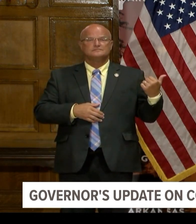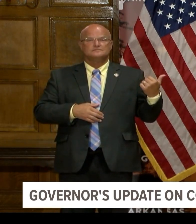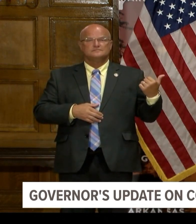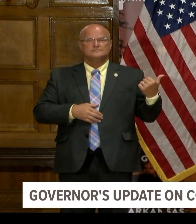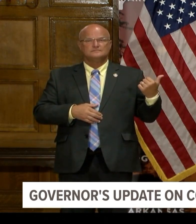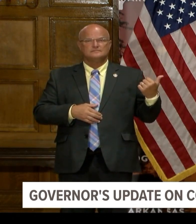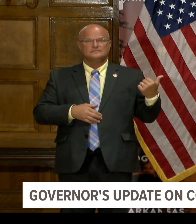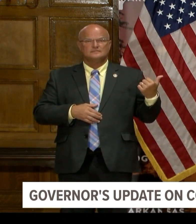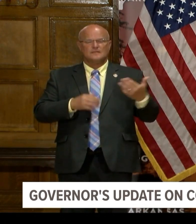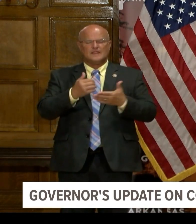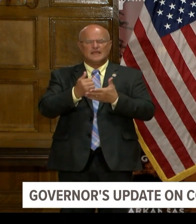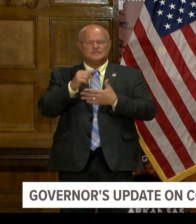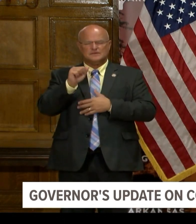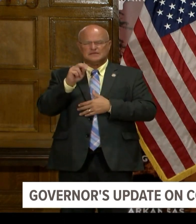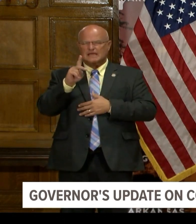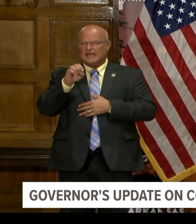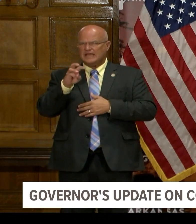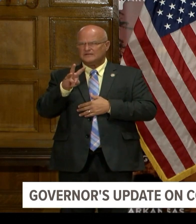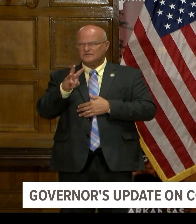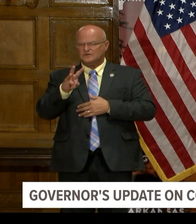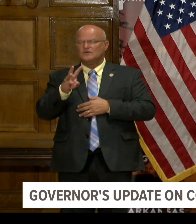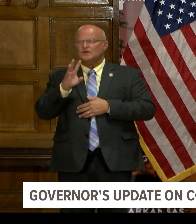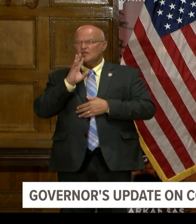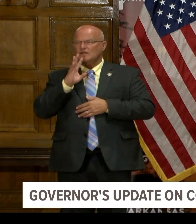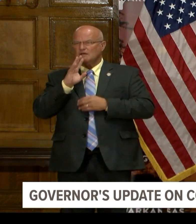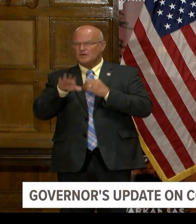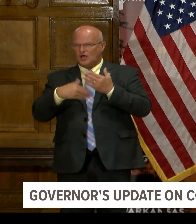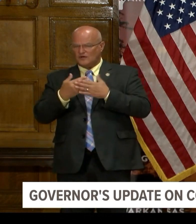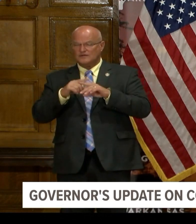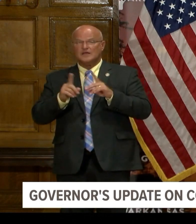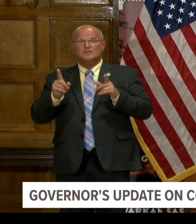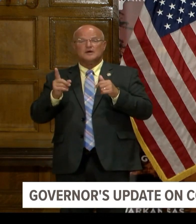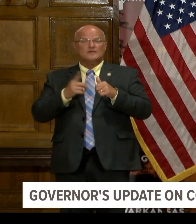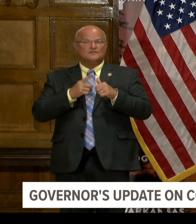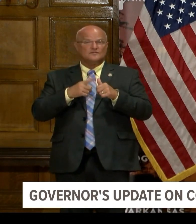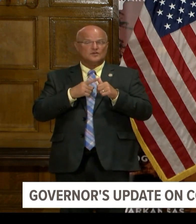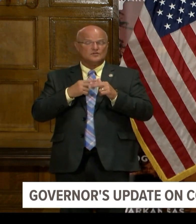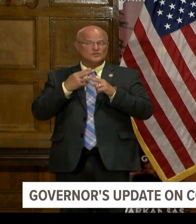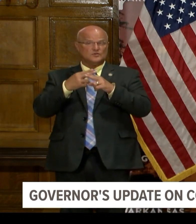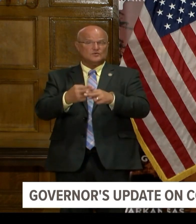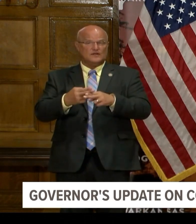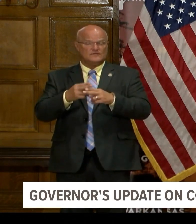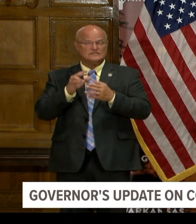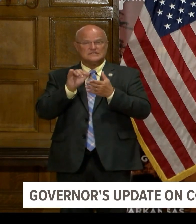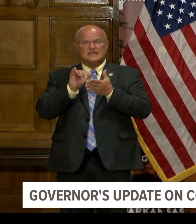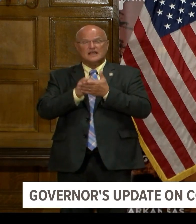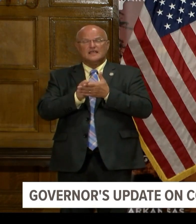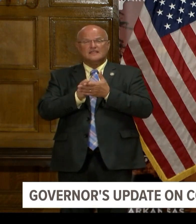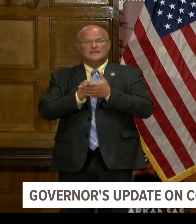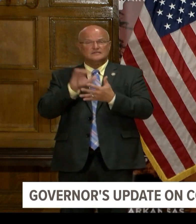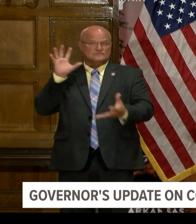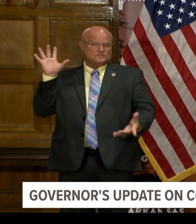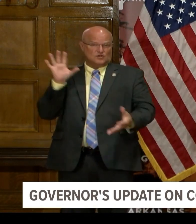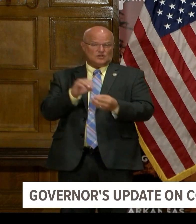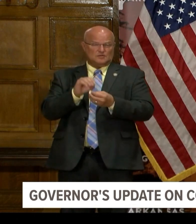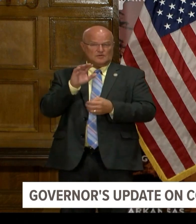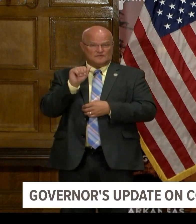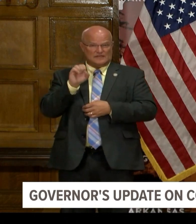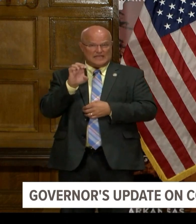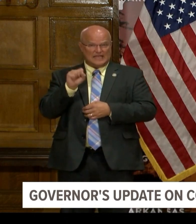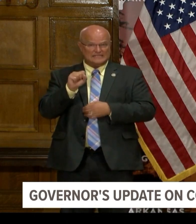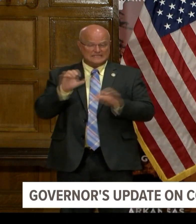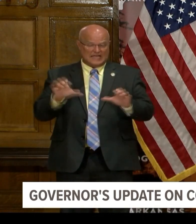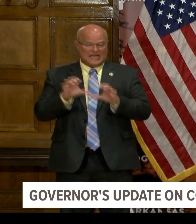Help me out, Andrew, to make sure we cover all of that. But first, in reference to the total number of cases,